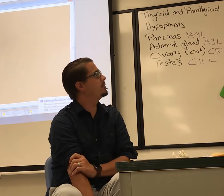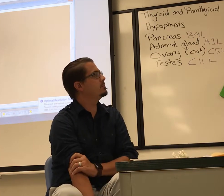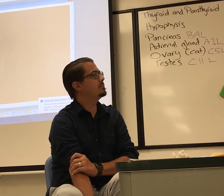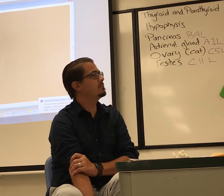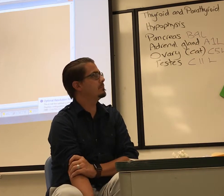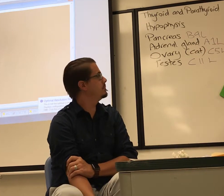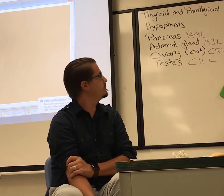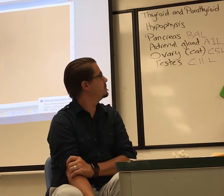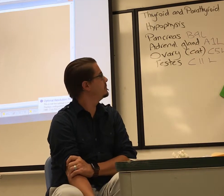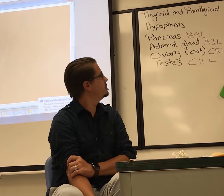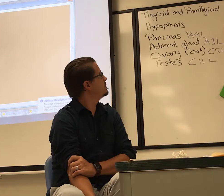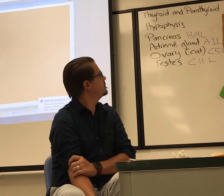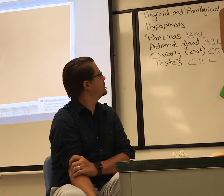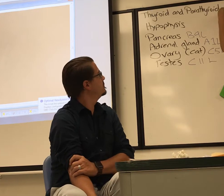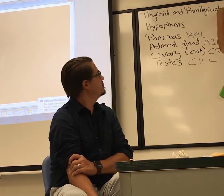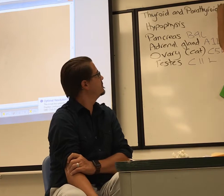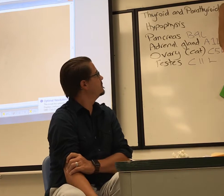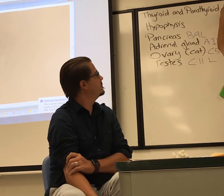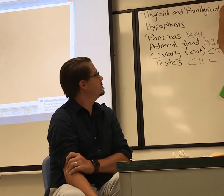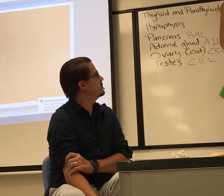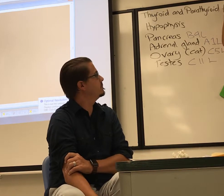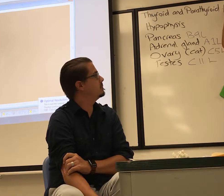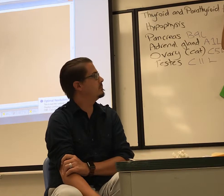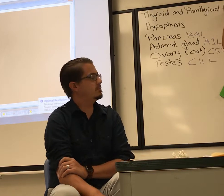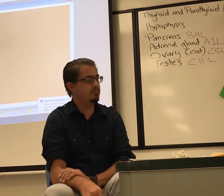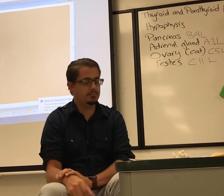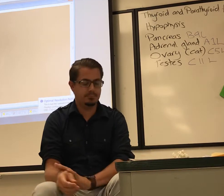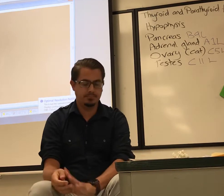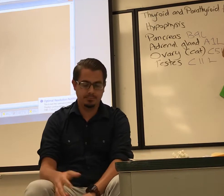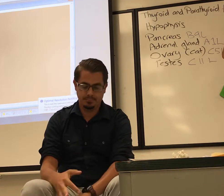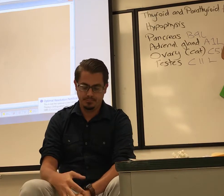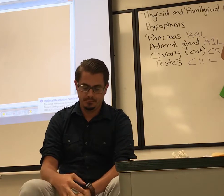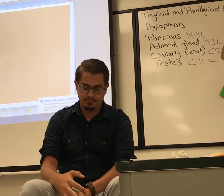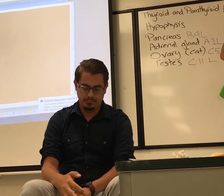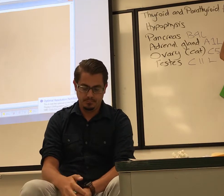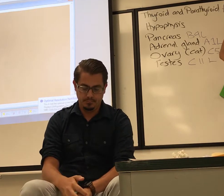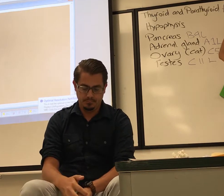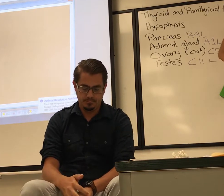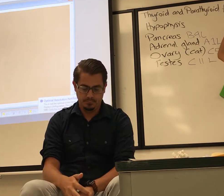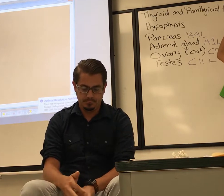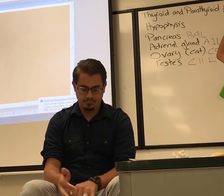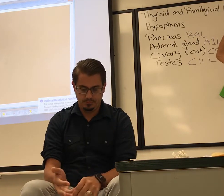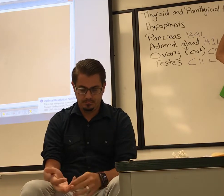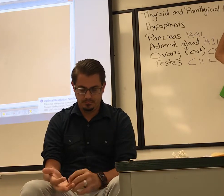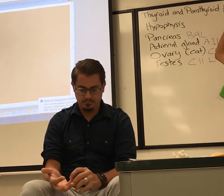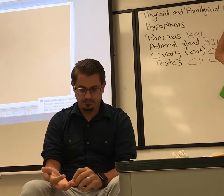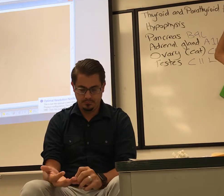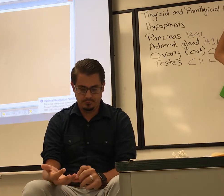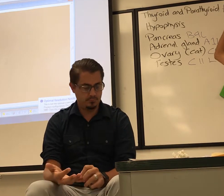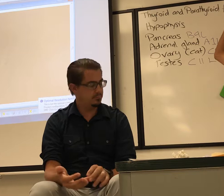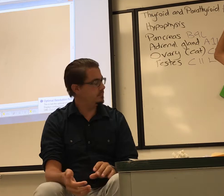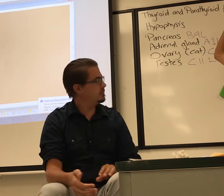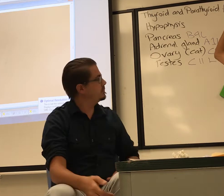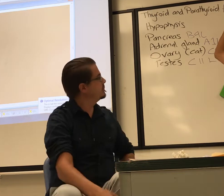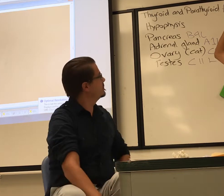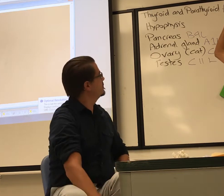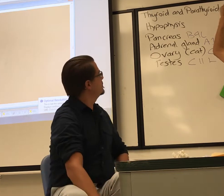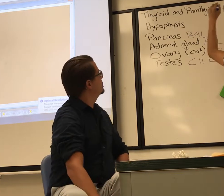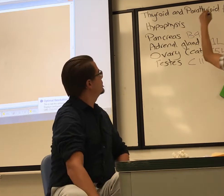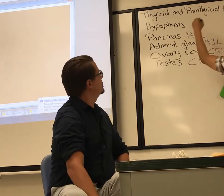Glad I caught that. And the hypothesis is different. That's A1R.